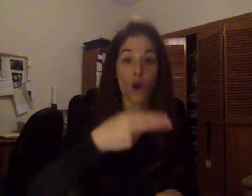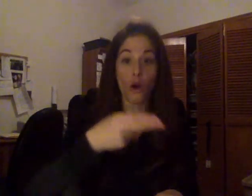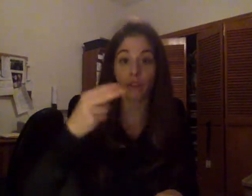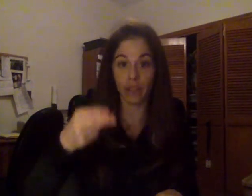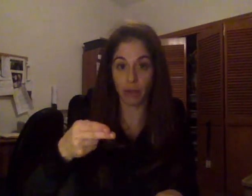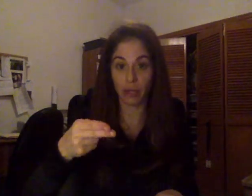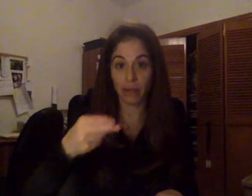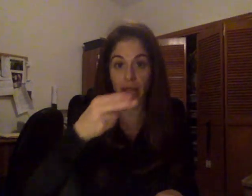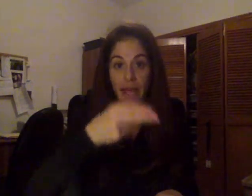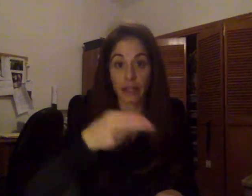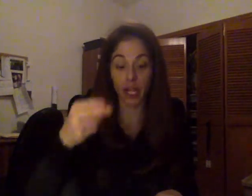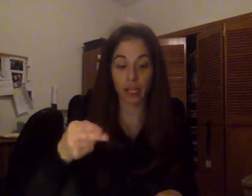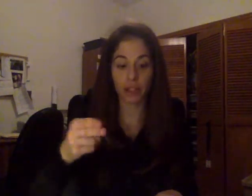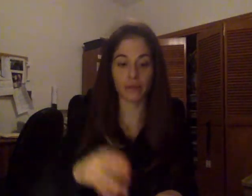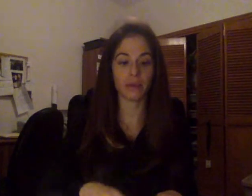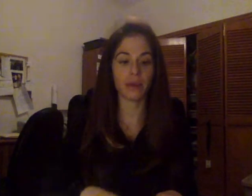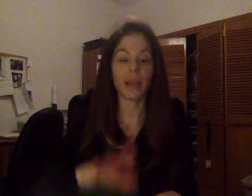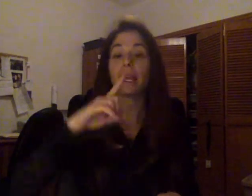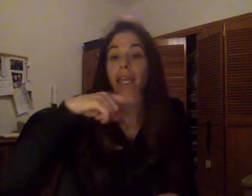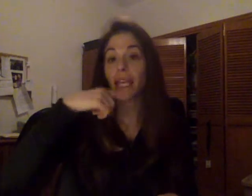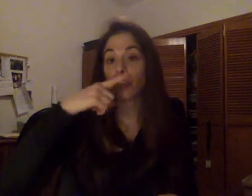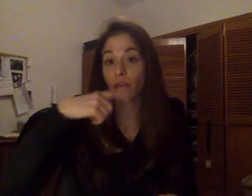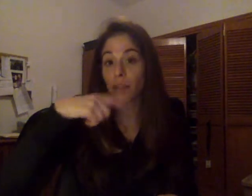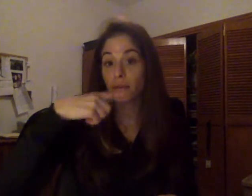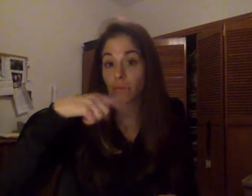Hard of hearing, HH. Hearing.